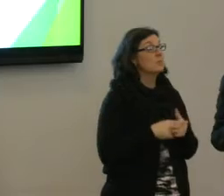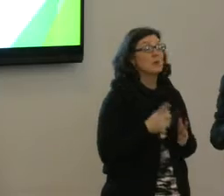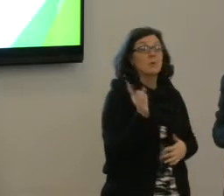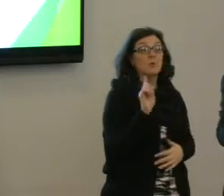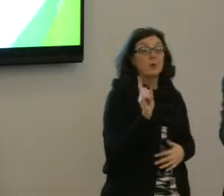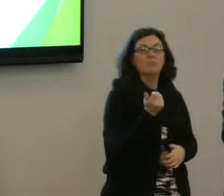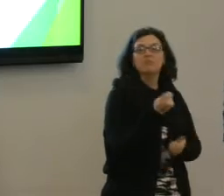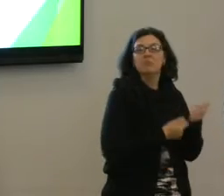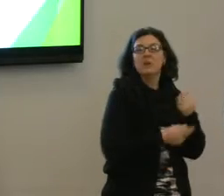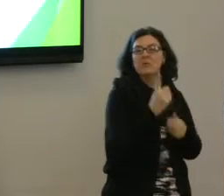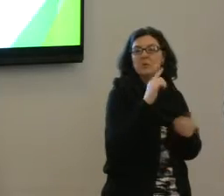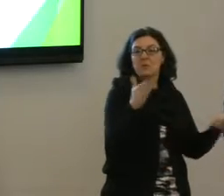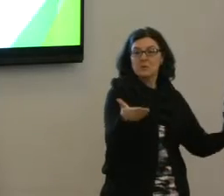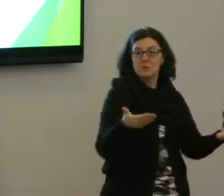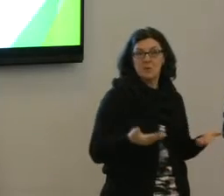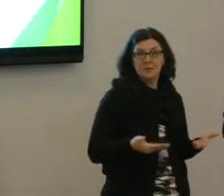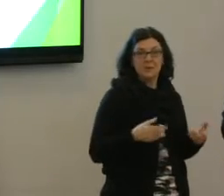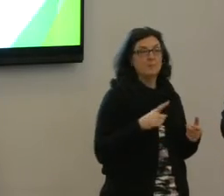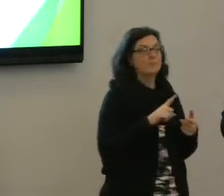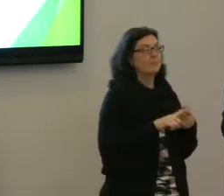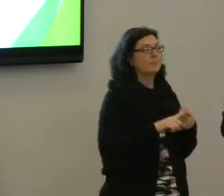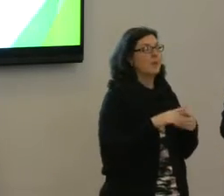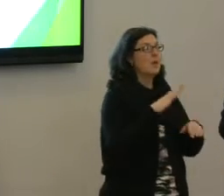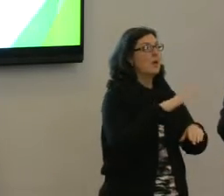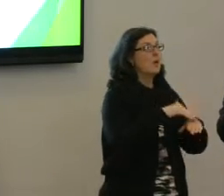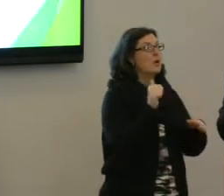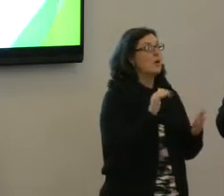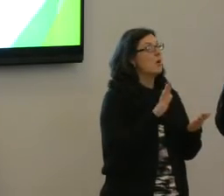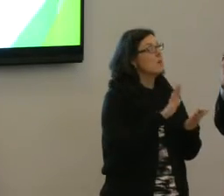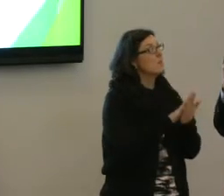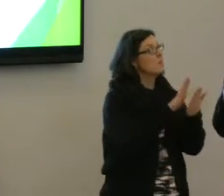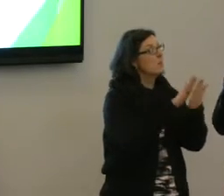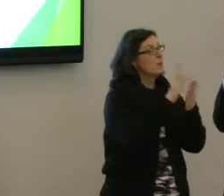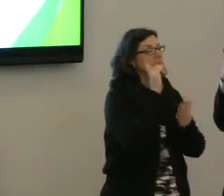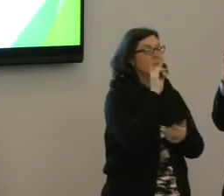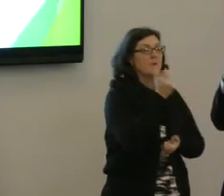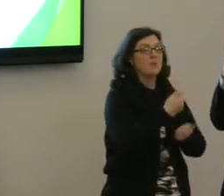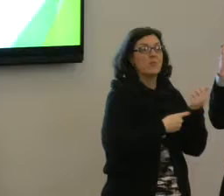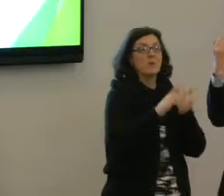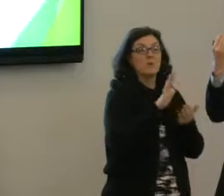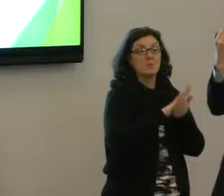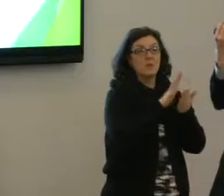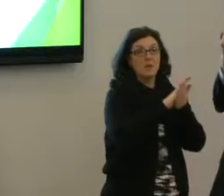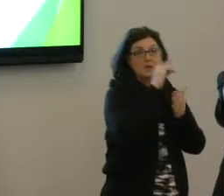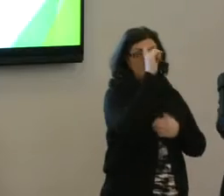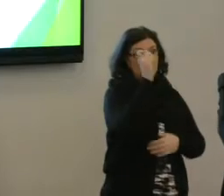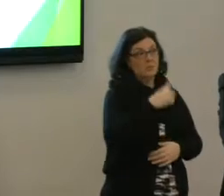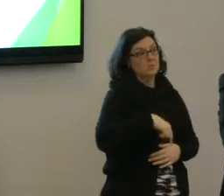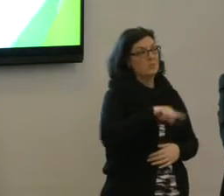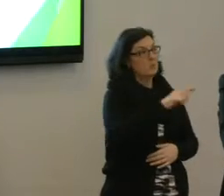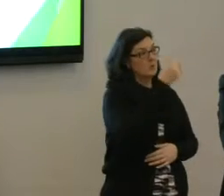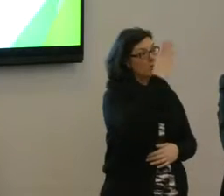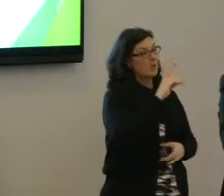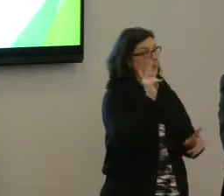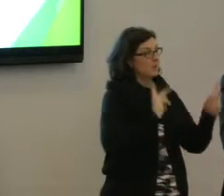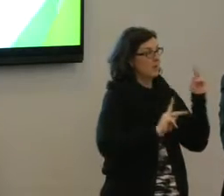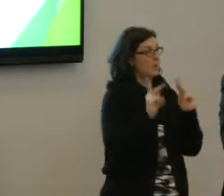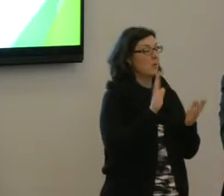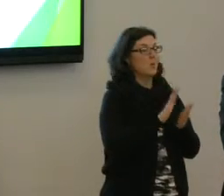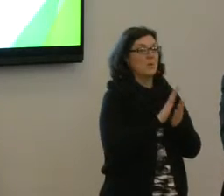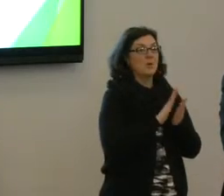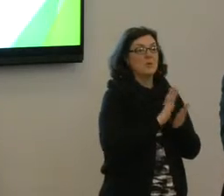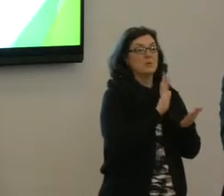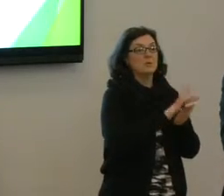Everybody's welcome. The call to praise, for everybody to praise as God's people. We're all called to praise the wonders and the